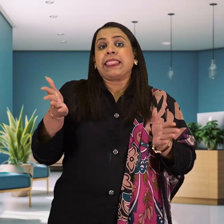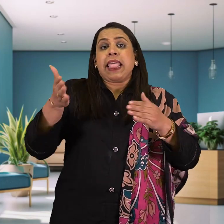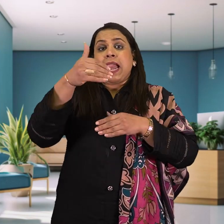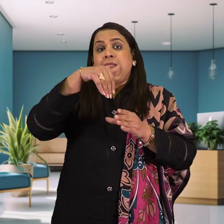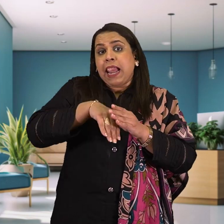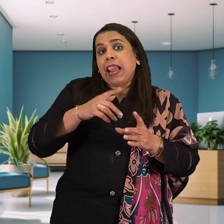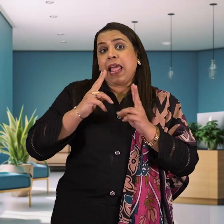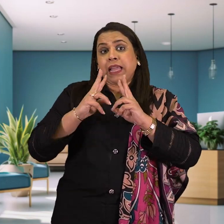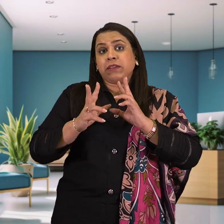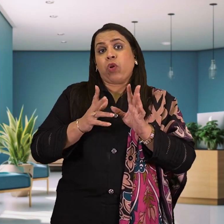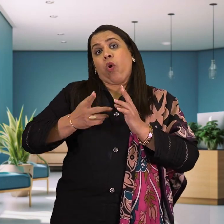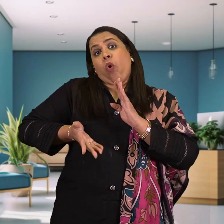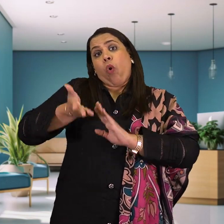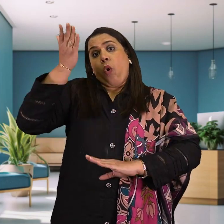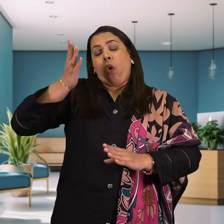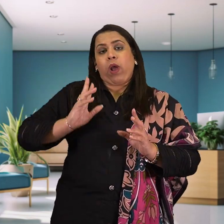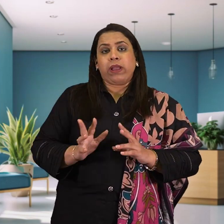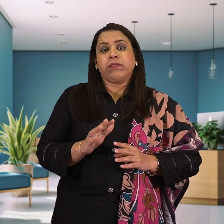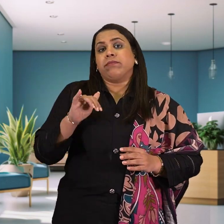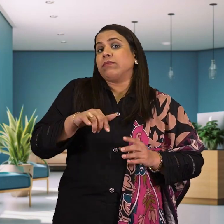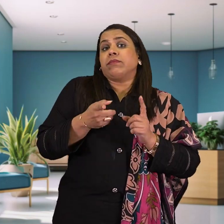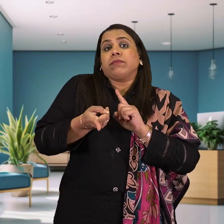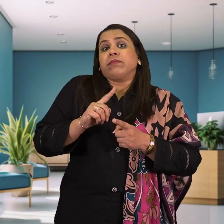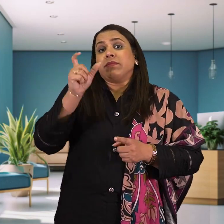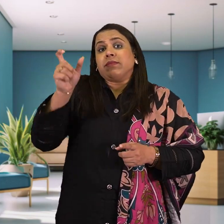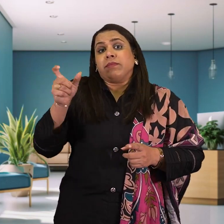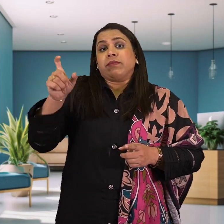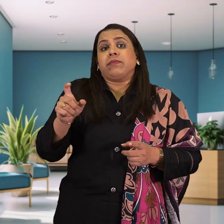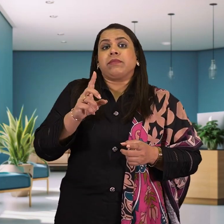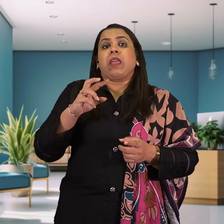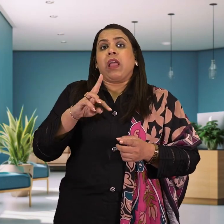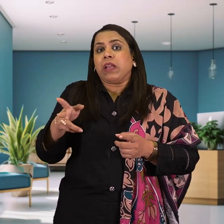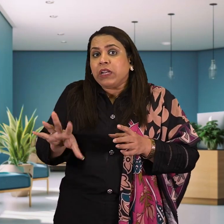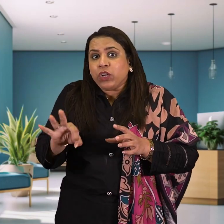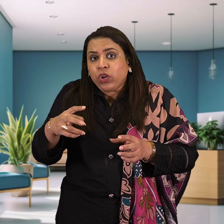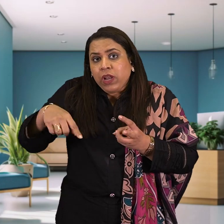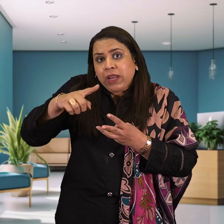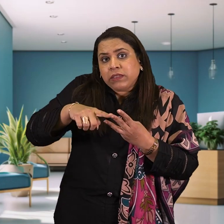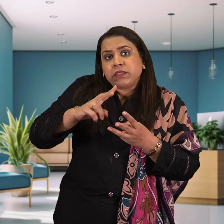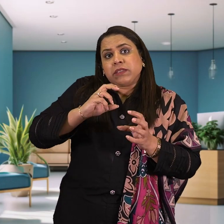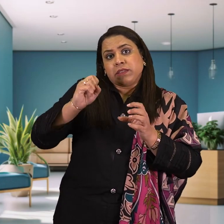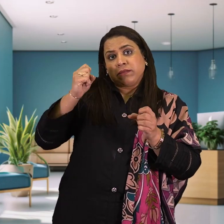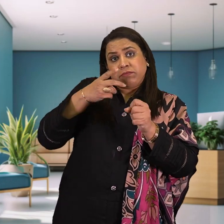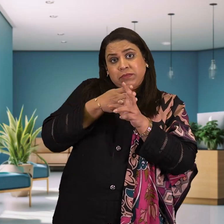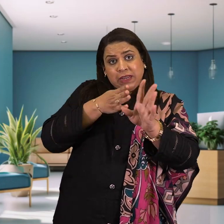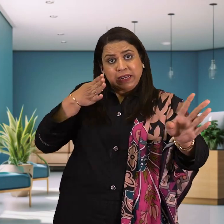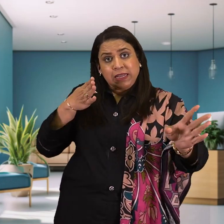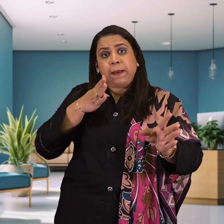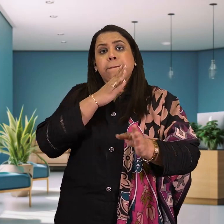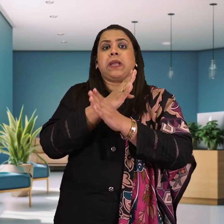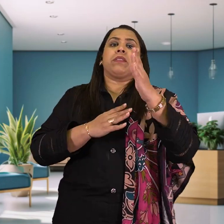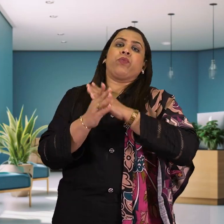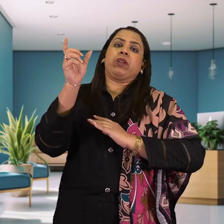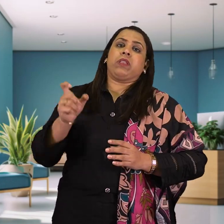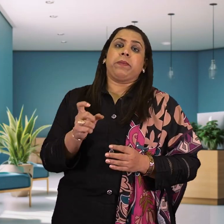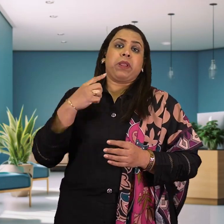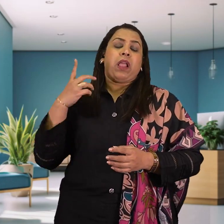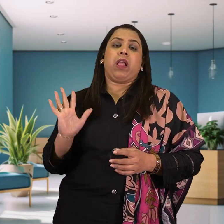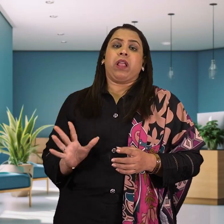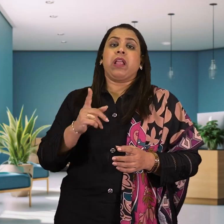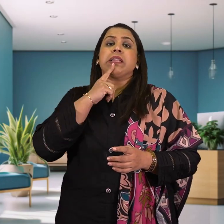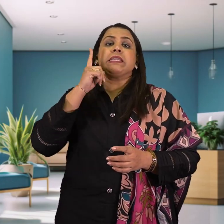The election fever is at all-time high, but the individuals that we usually forget during these election campaigns are the persons with disabilities,